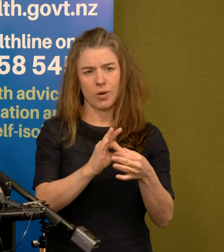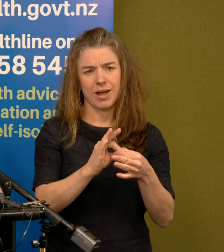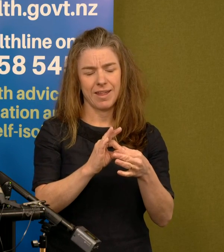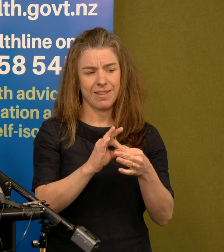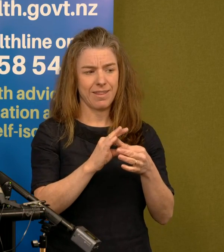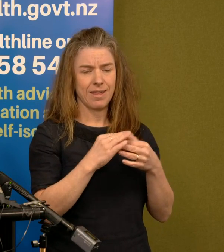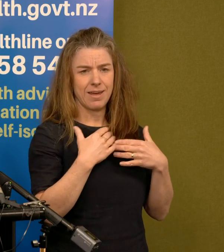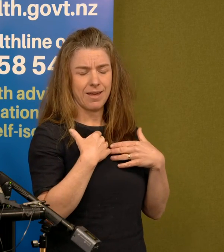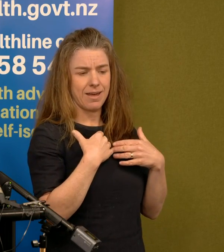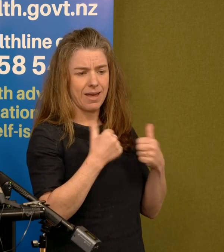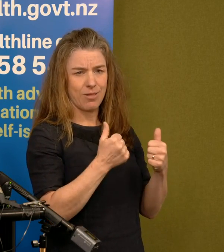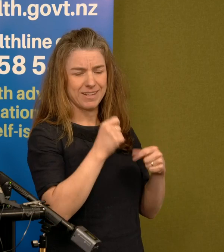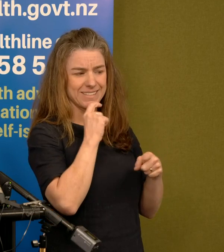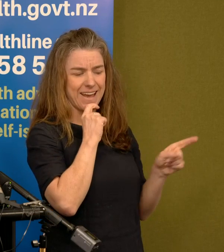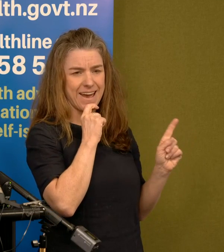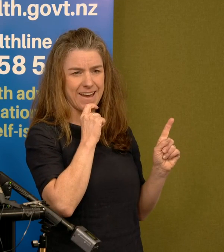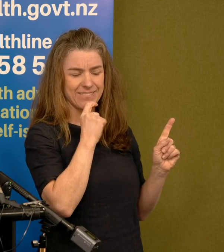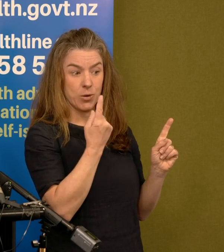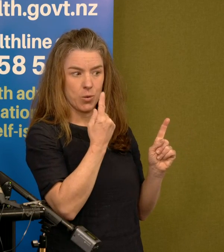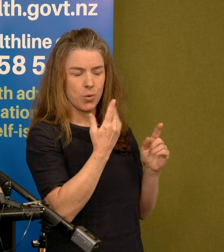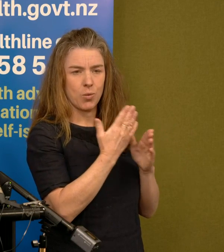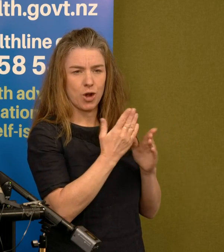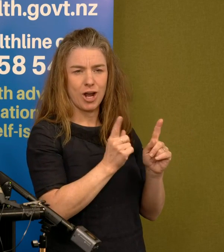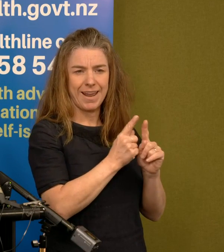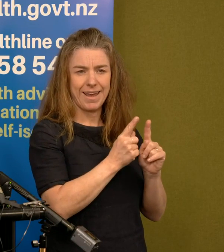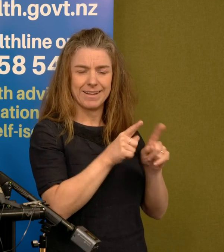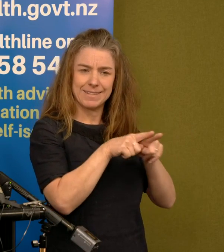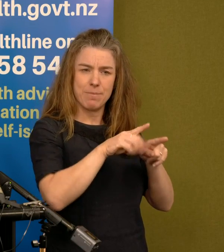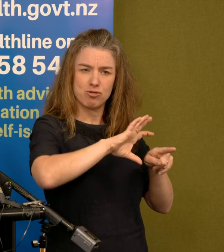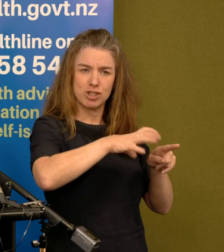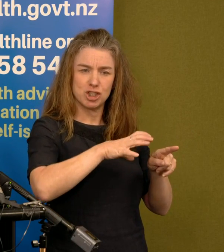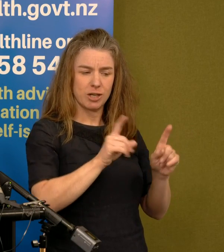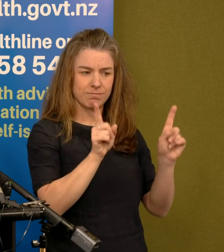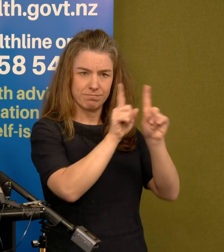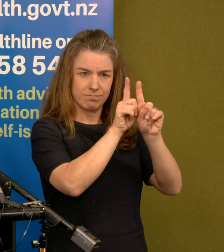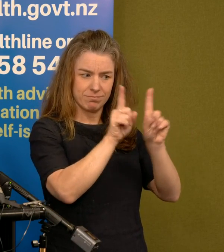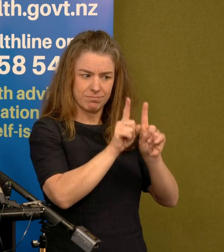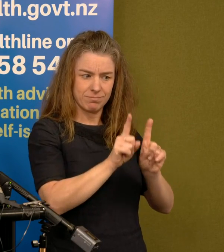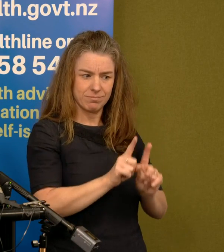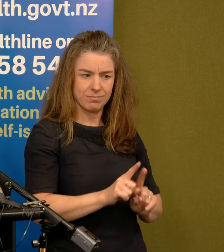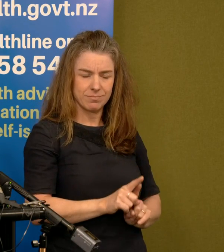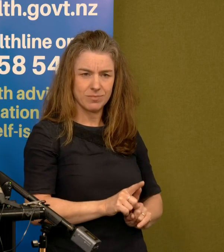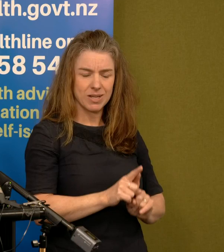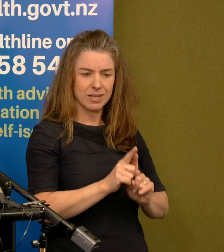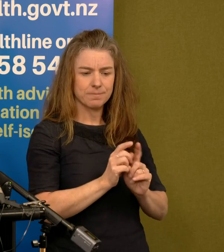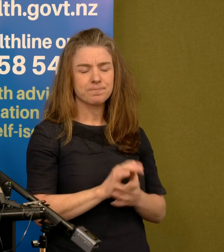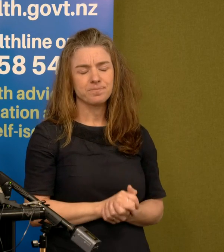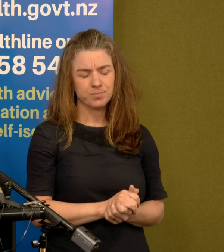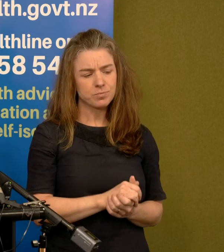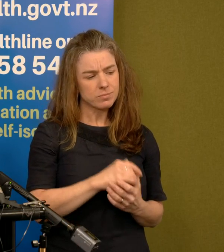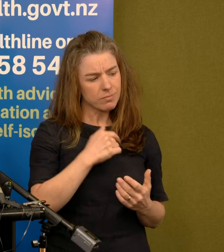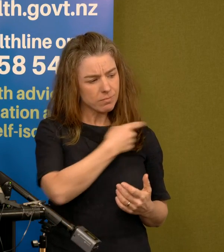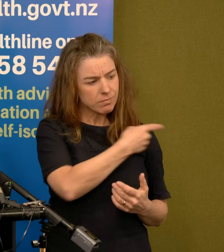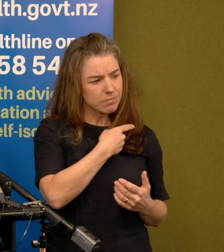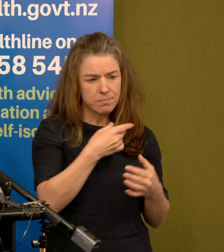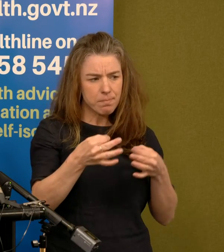counterparts in medical health offices and identifying exactly who will be contacted when, what